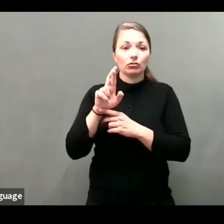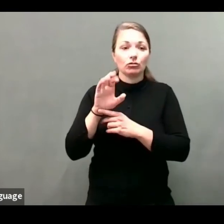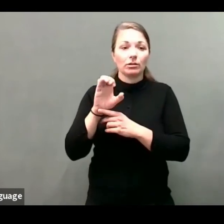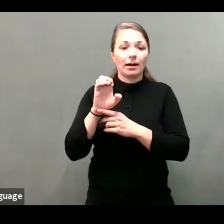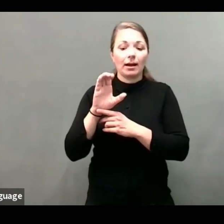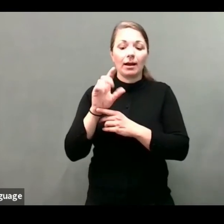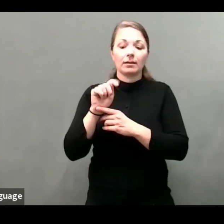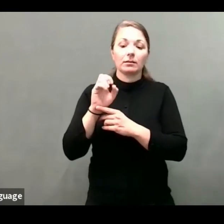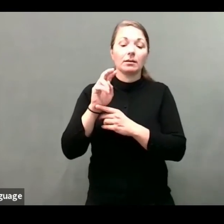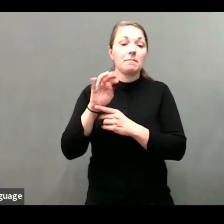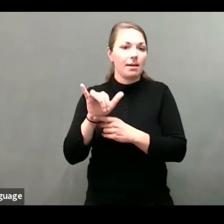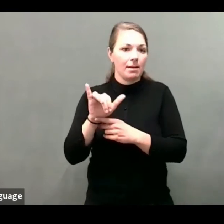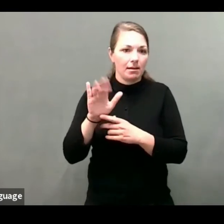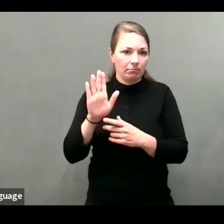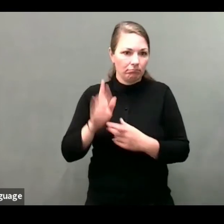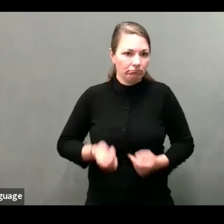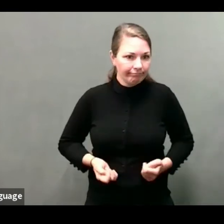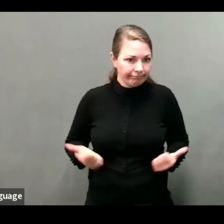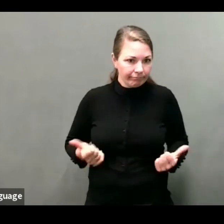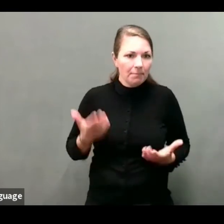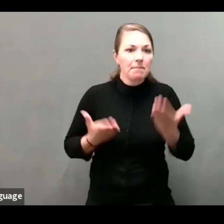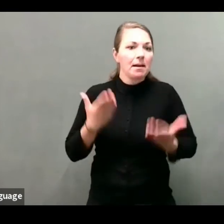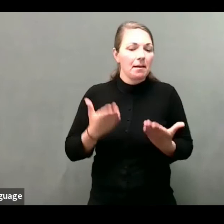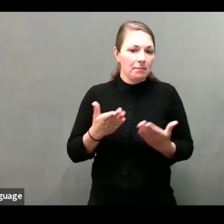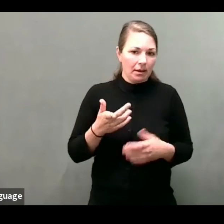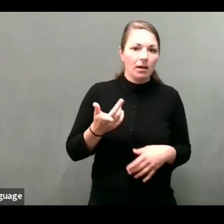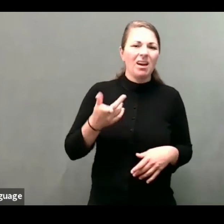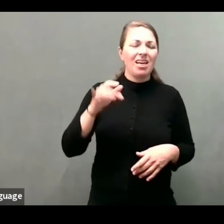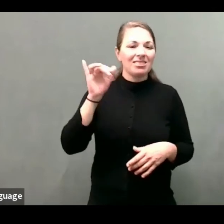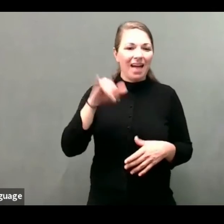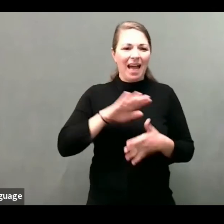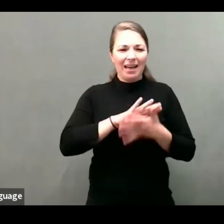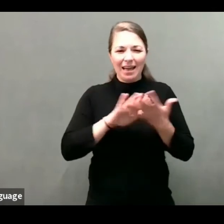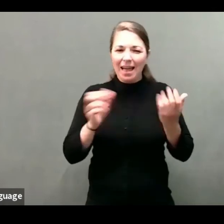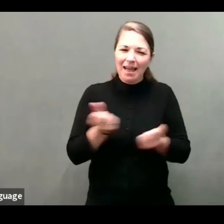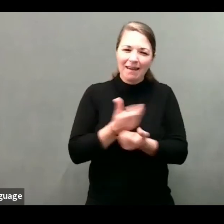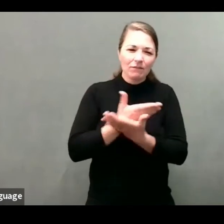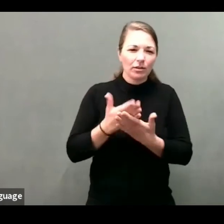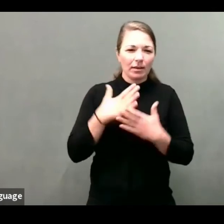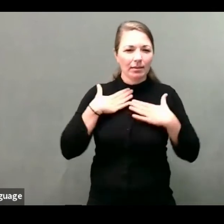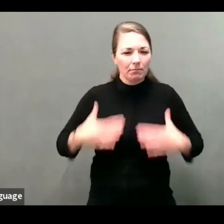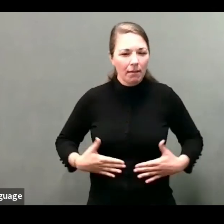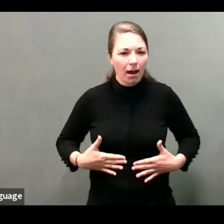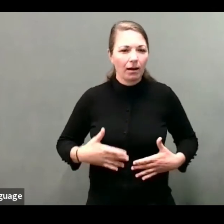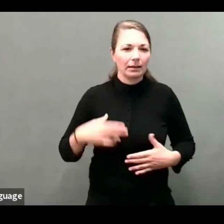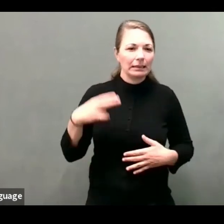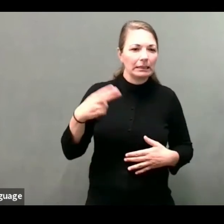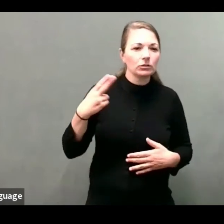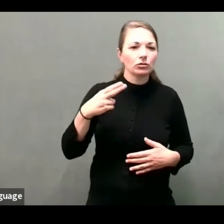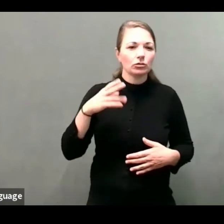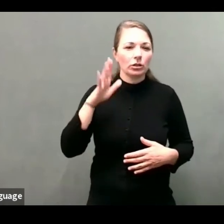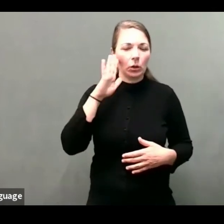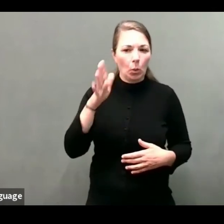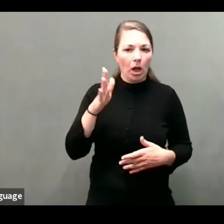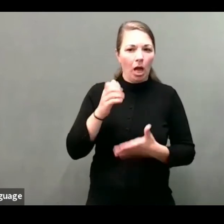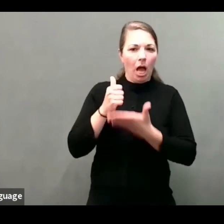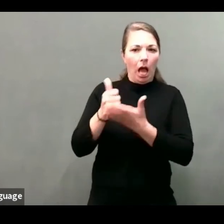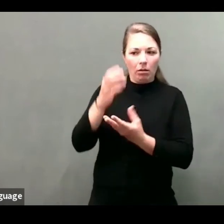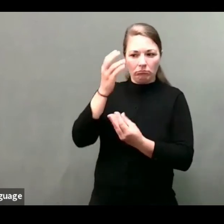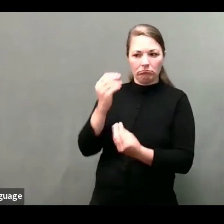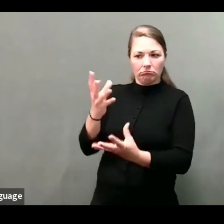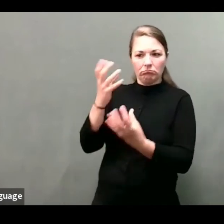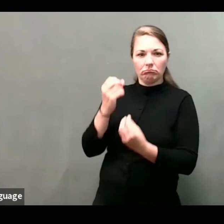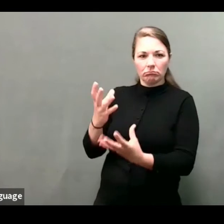and many more factors can then influence how the SANE is going to do the exam in the most informed and thorough and competent